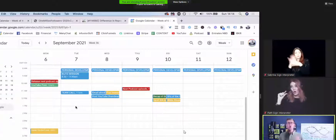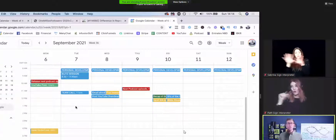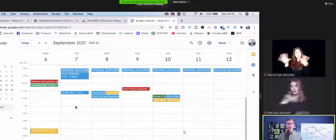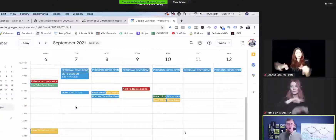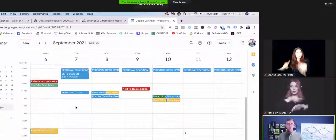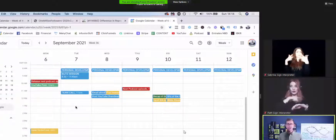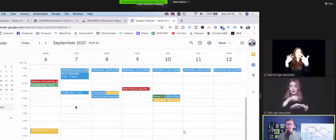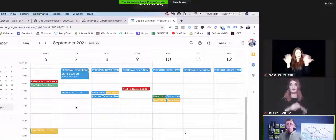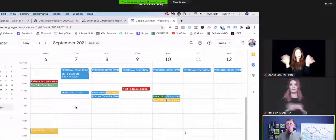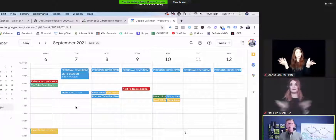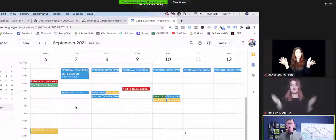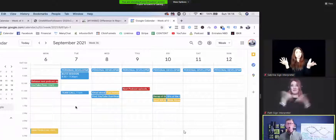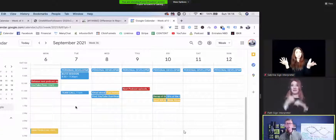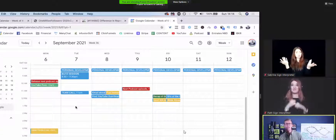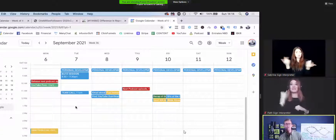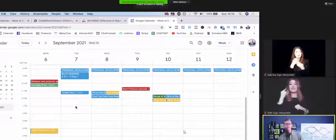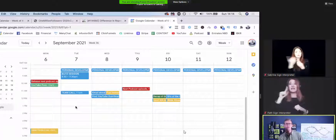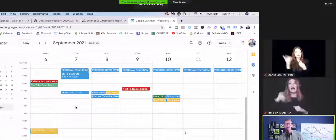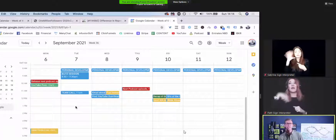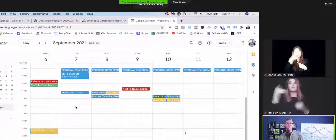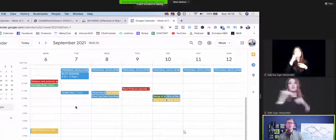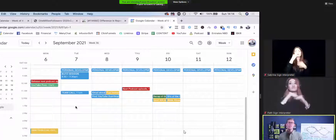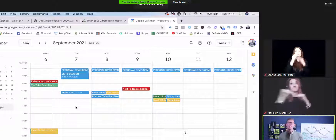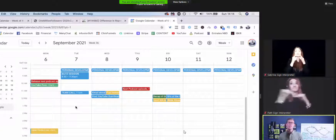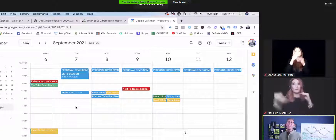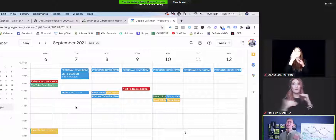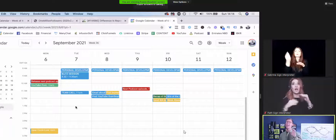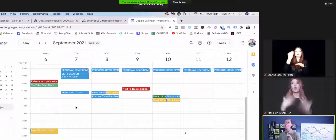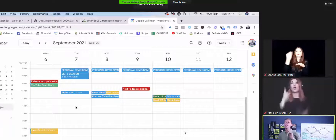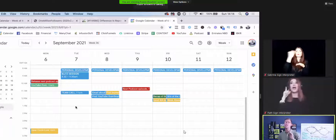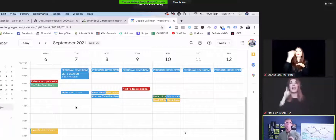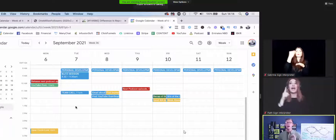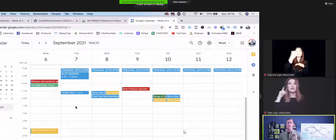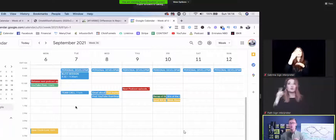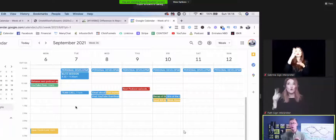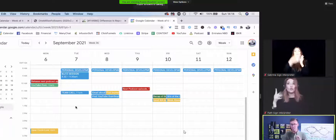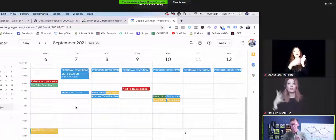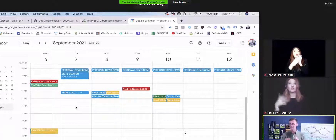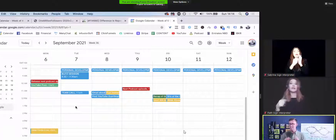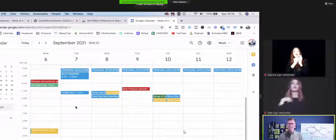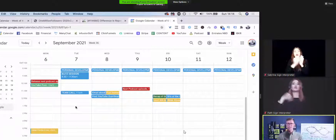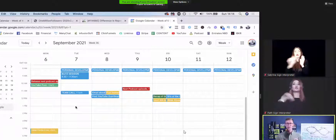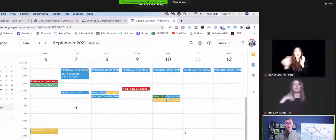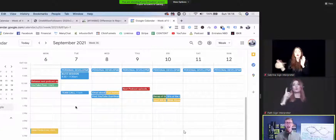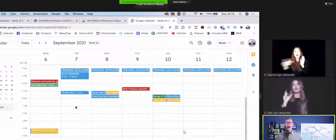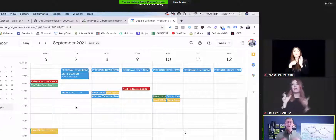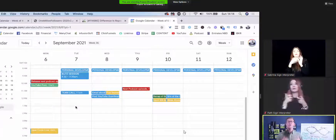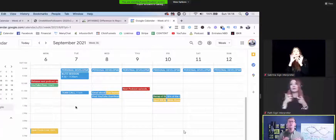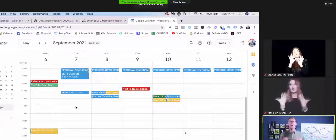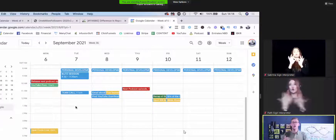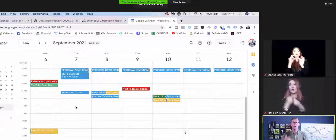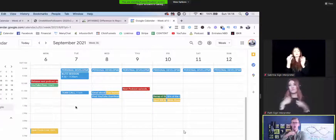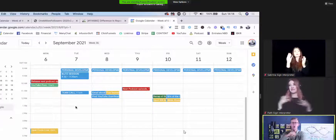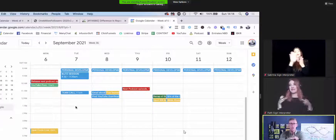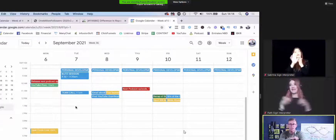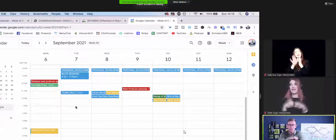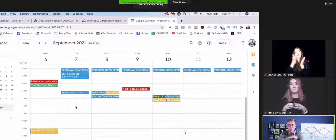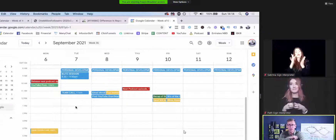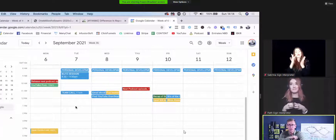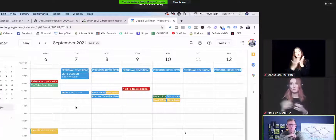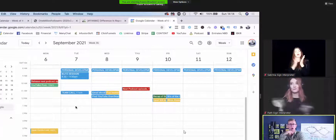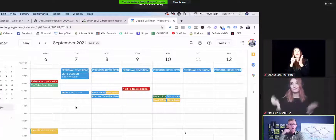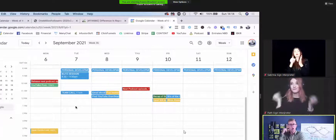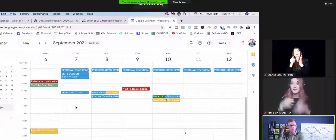your diary with all the different things in your day. And here's why you do it. I'm telling you this. As you start to grow your